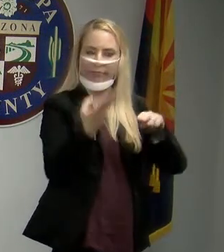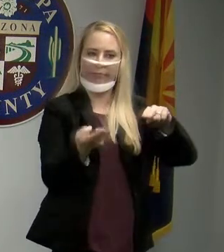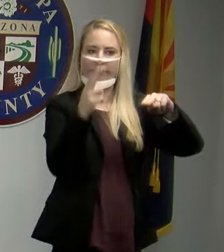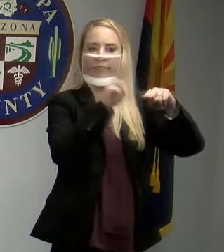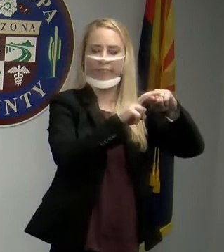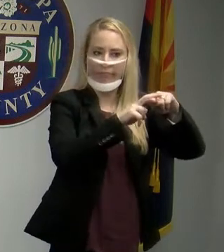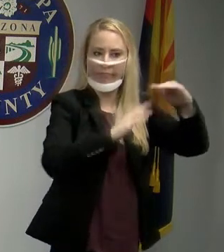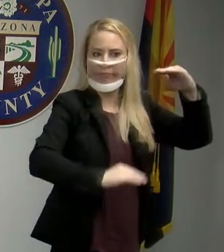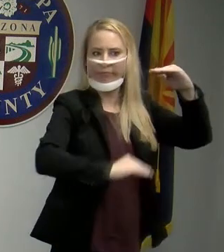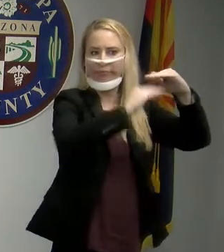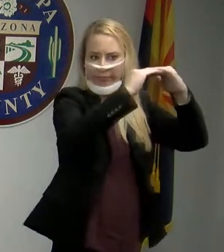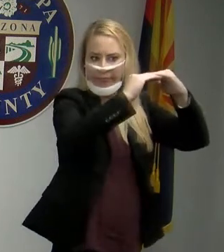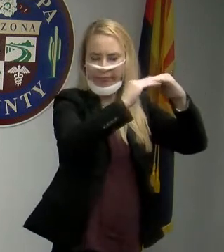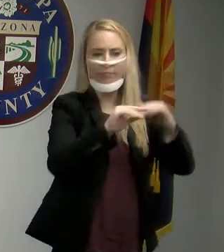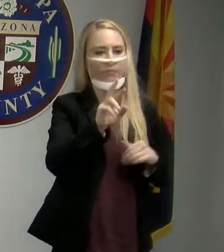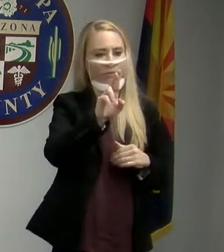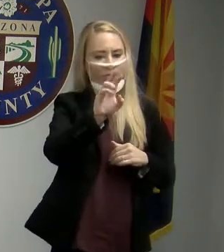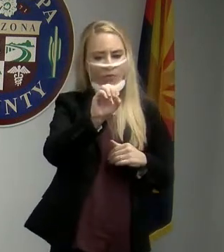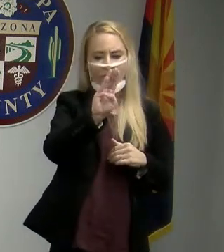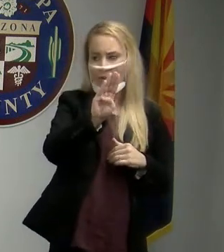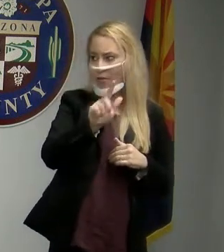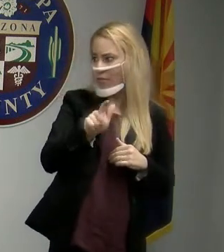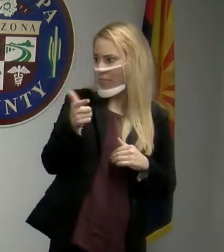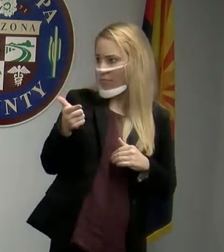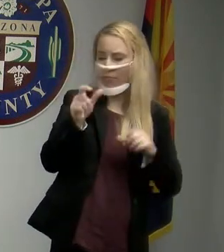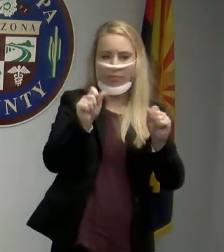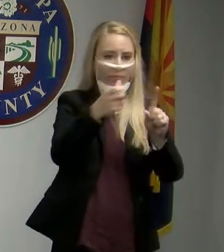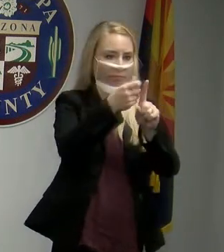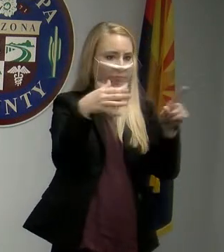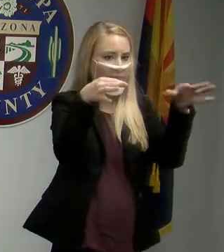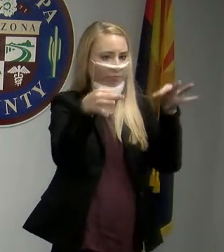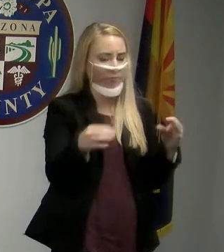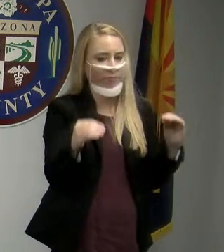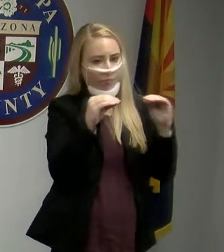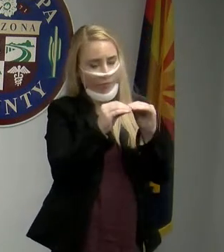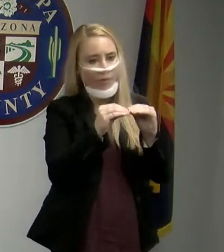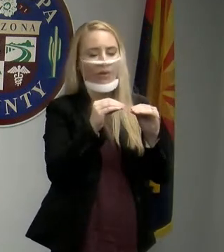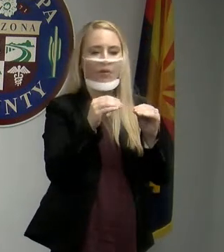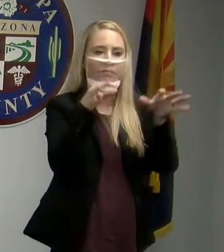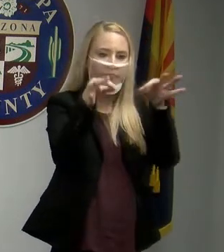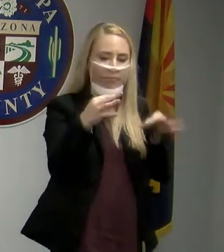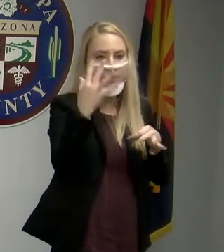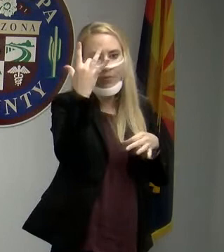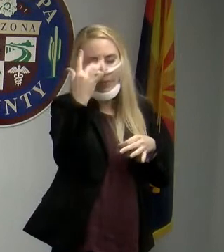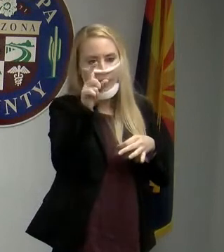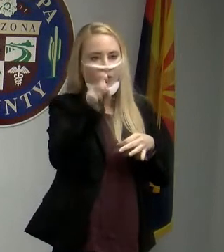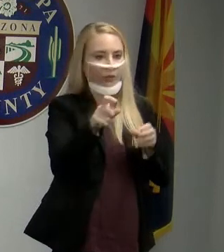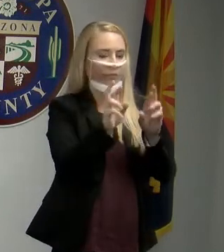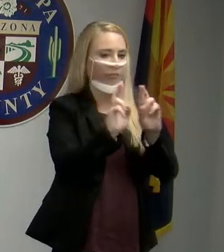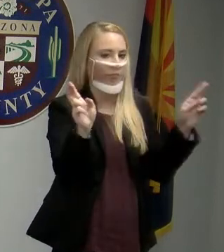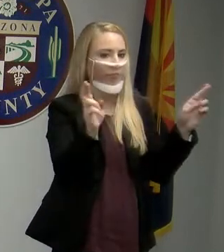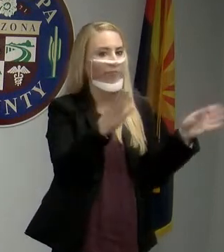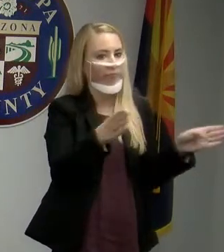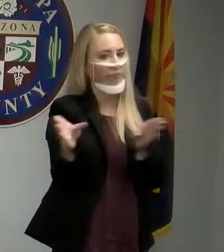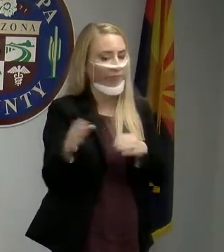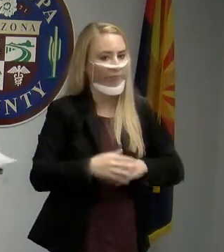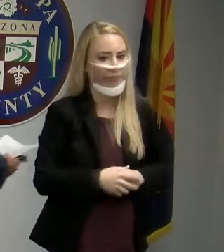And I believe Rob can expand on that a little bit as far as being prepared and why we should be prepared to this level.